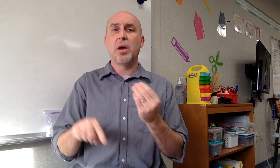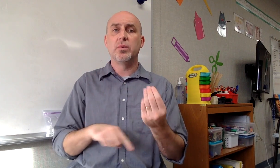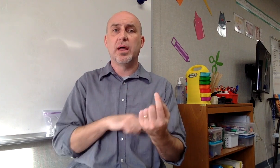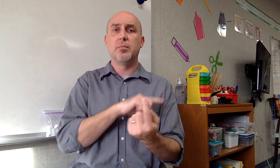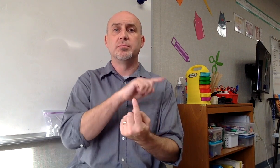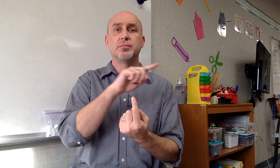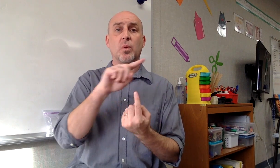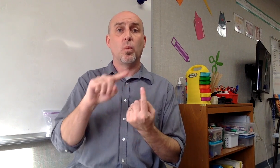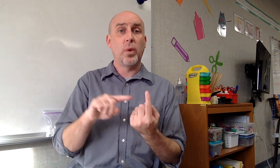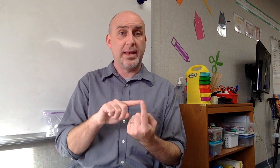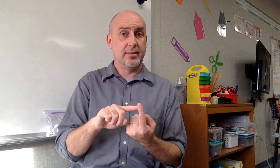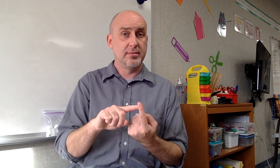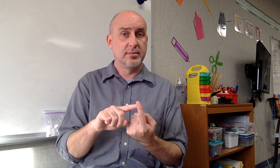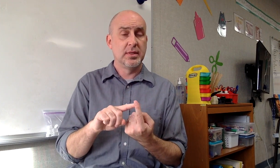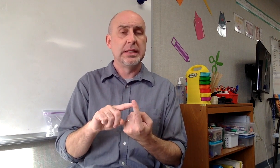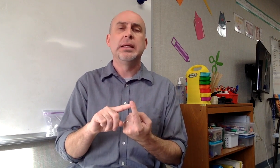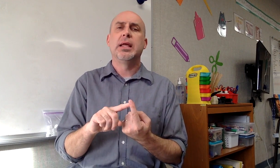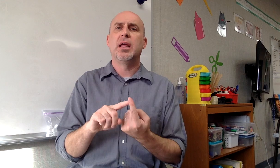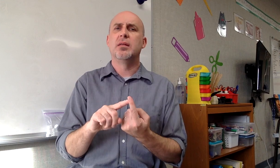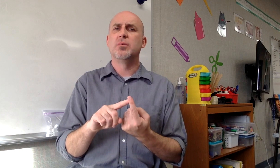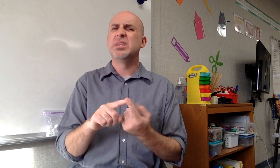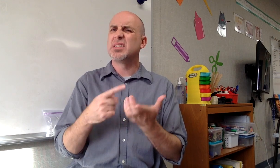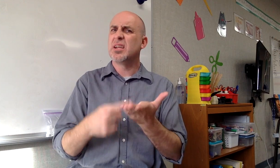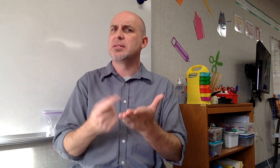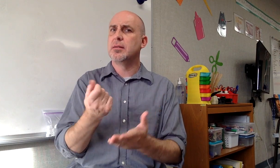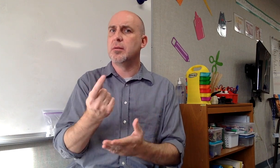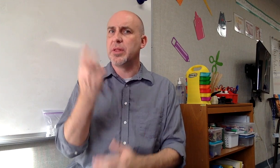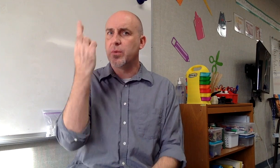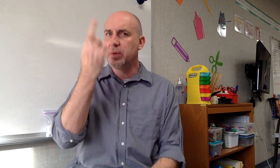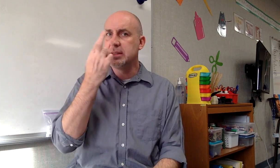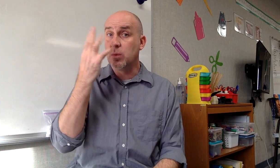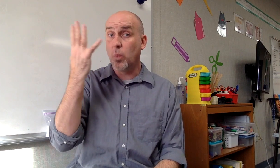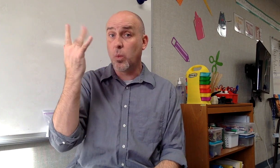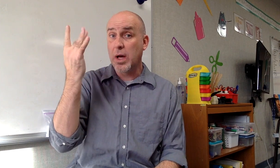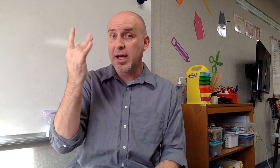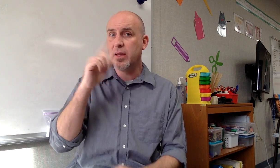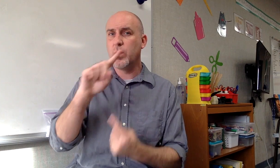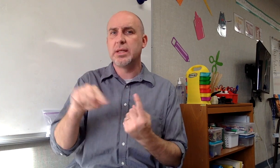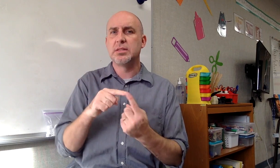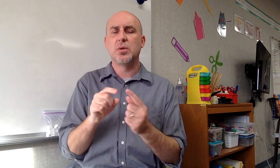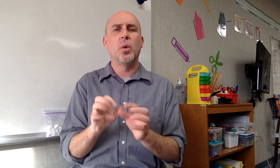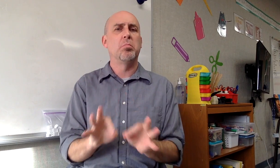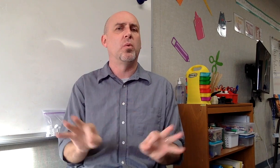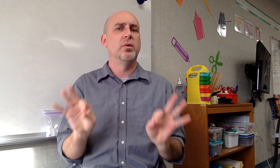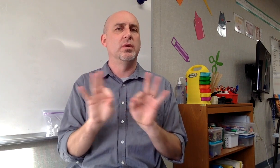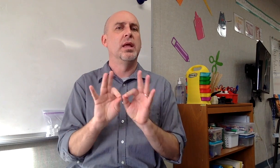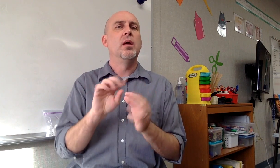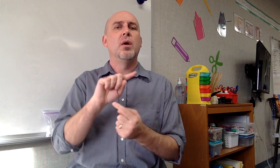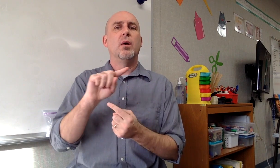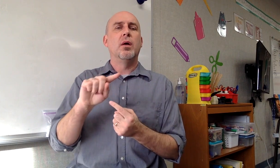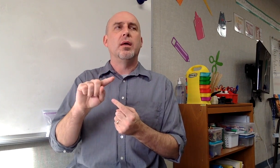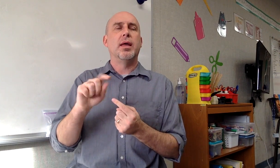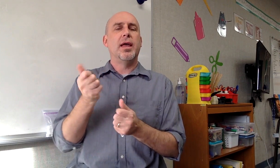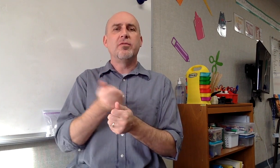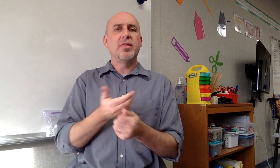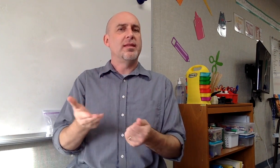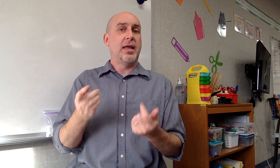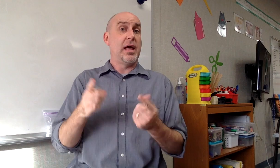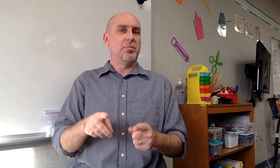about when, and we discussed a little bit the reason why when is so important. Everything that happens